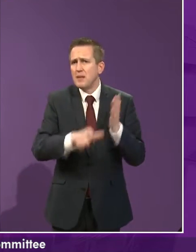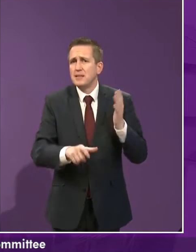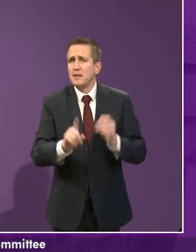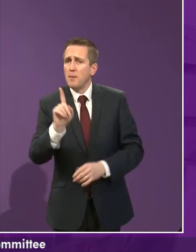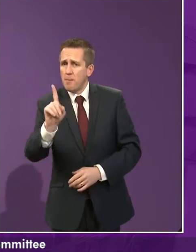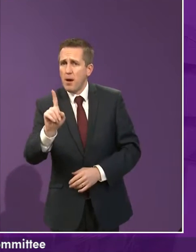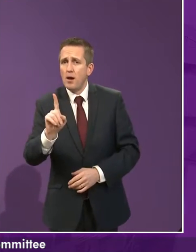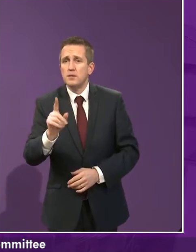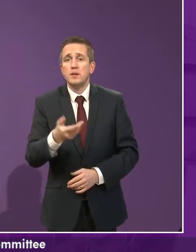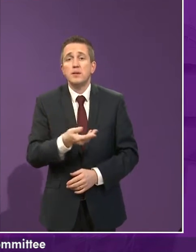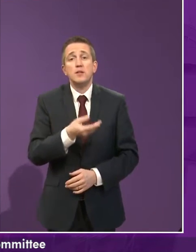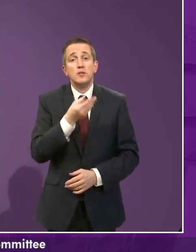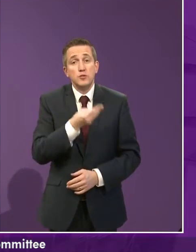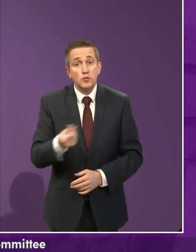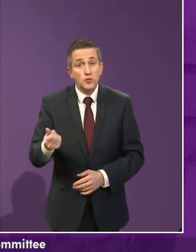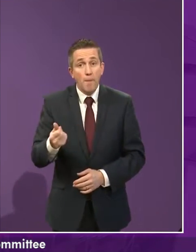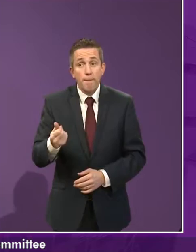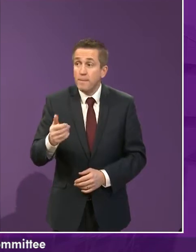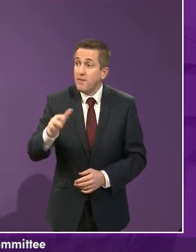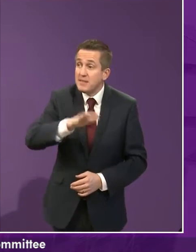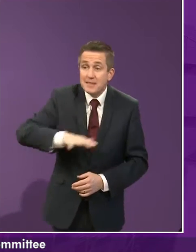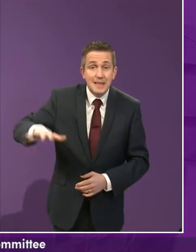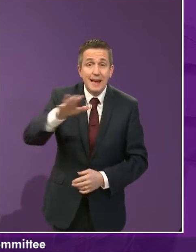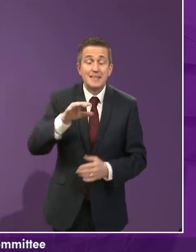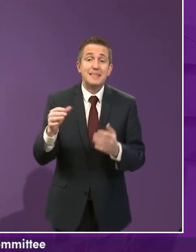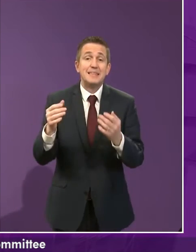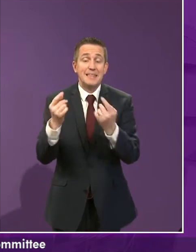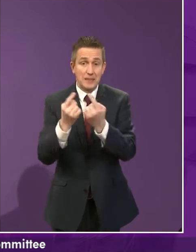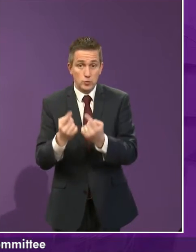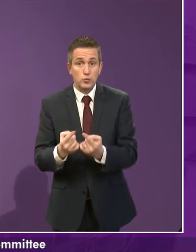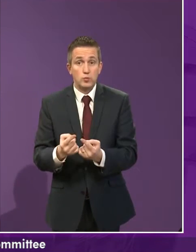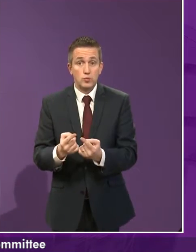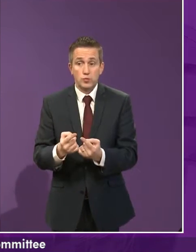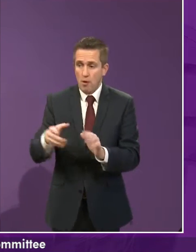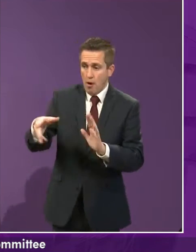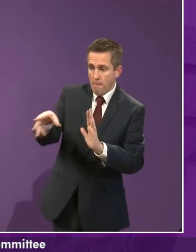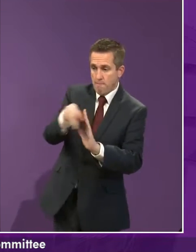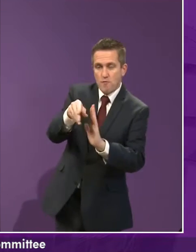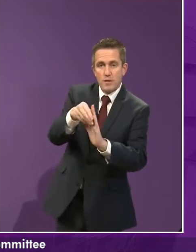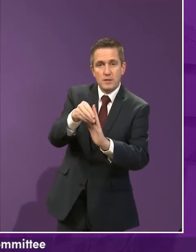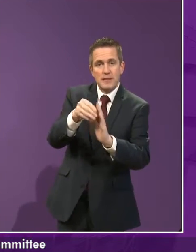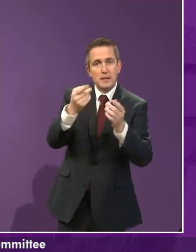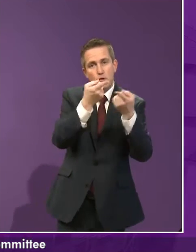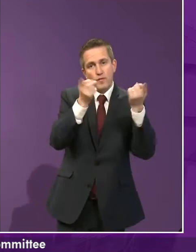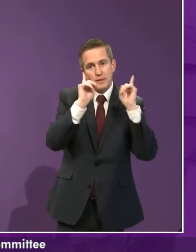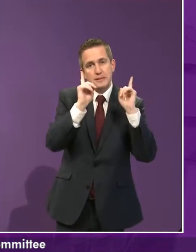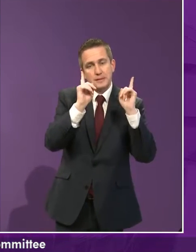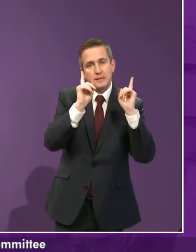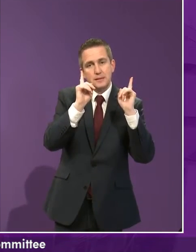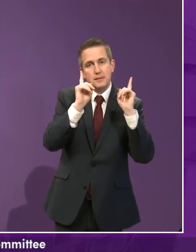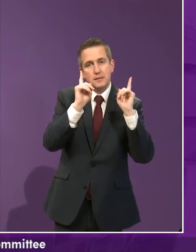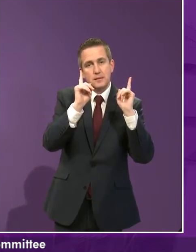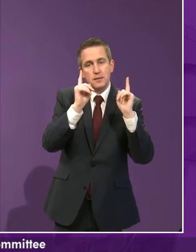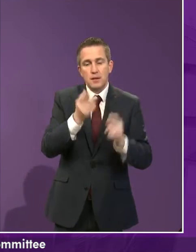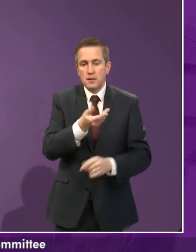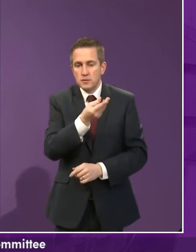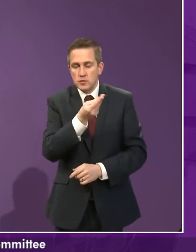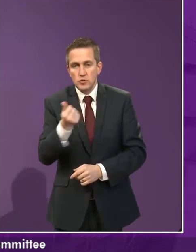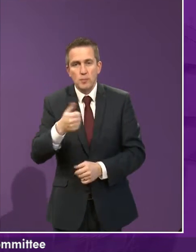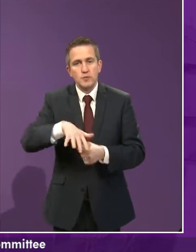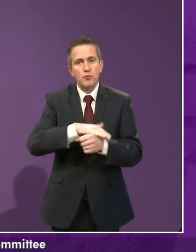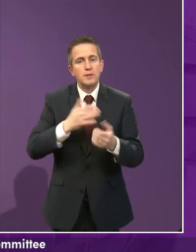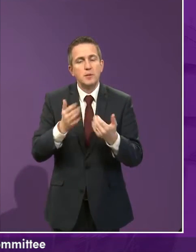some of the issues that we deal with on a societal level are actually mirrored in higher education, and some of them are perhaps more